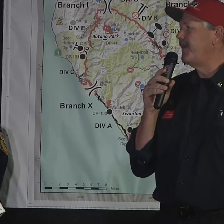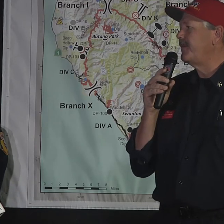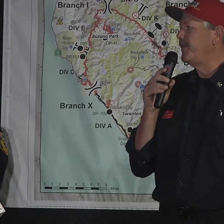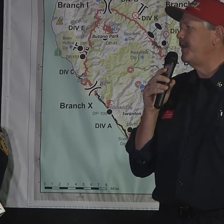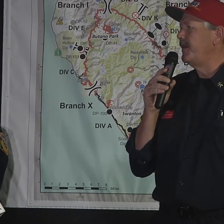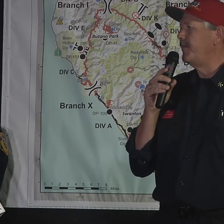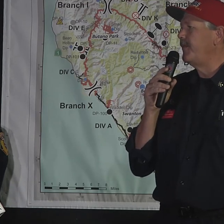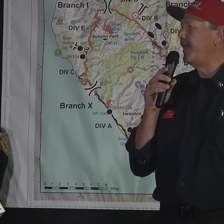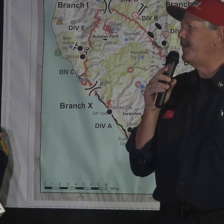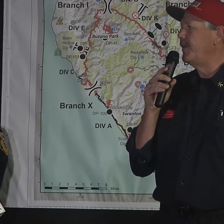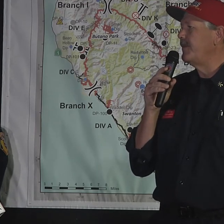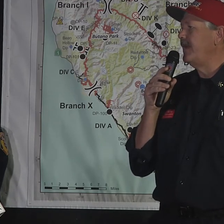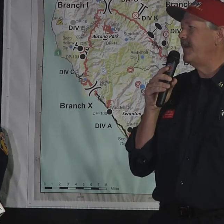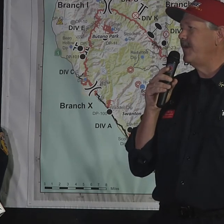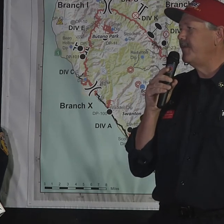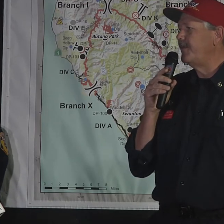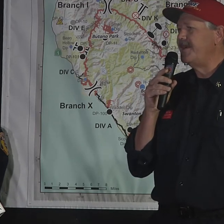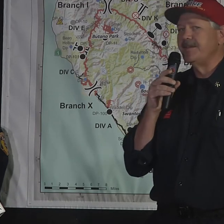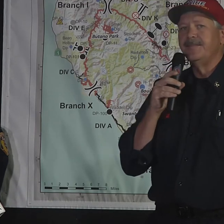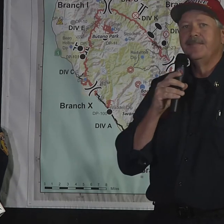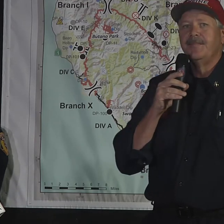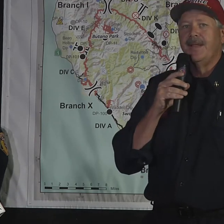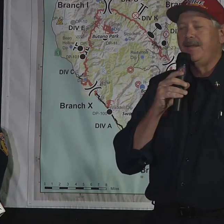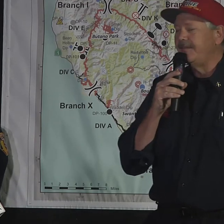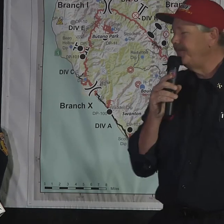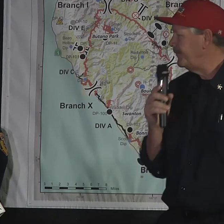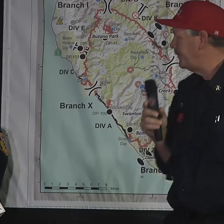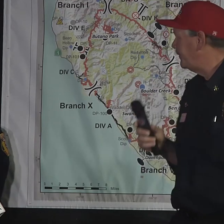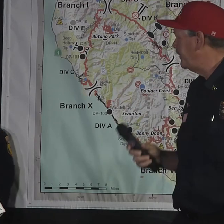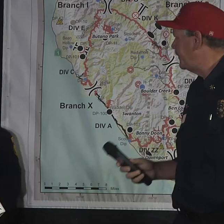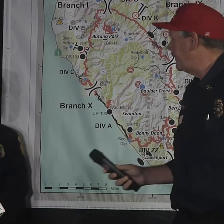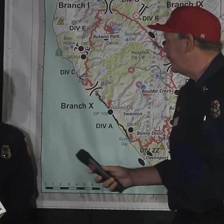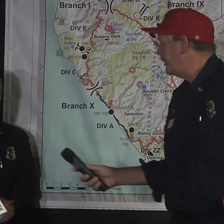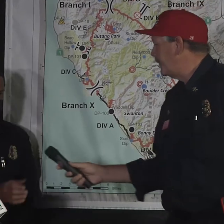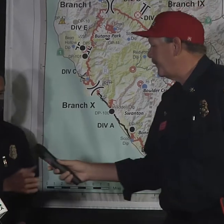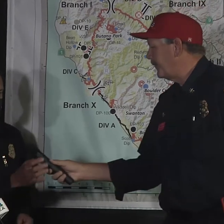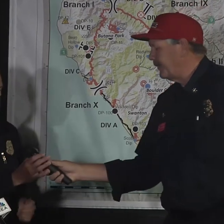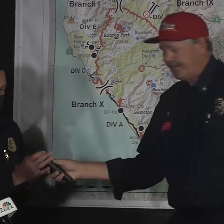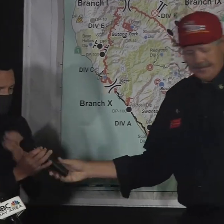thorough assessment and provide the most detailed information. Thank you.